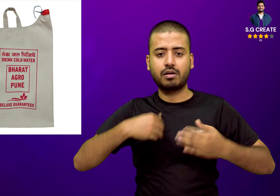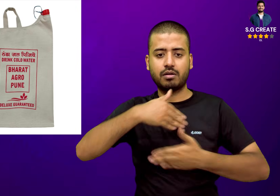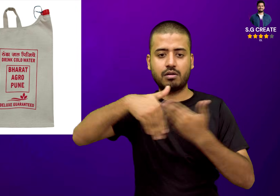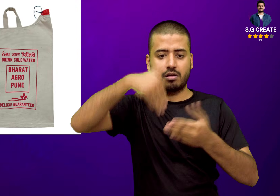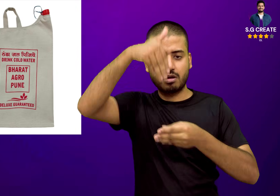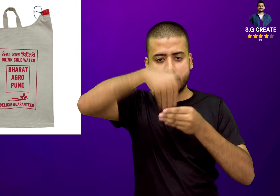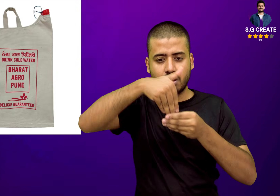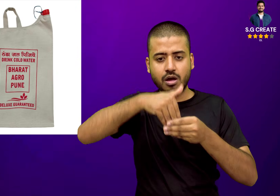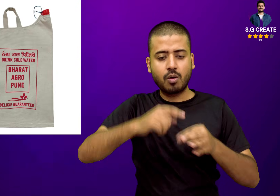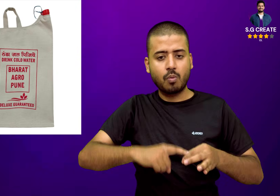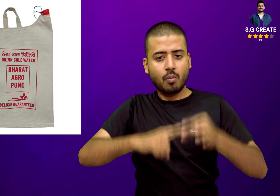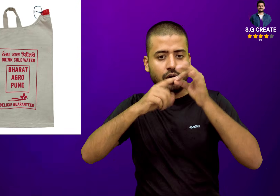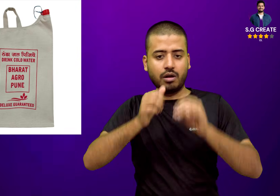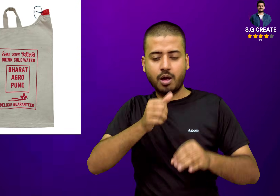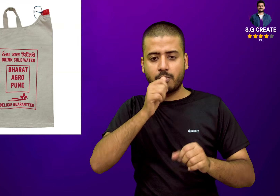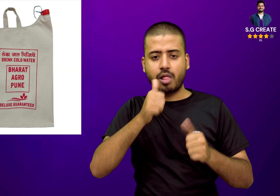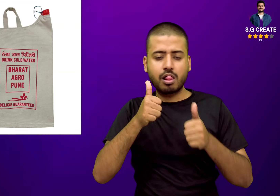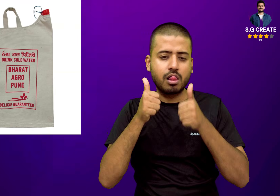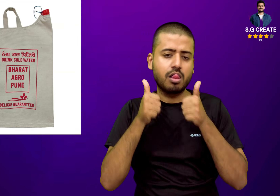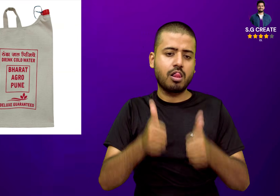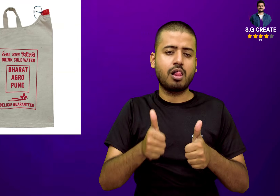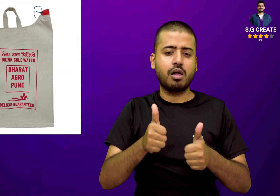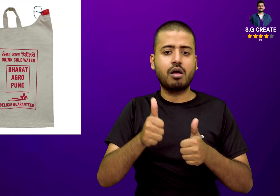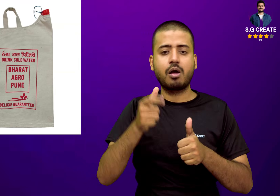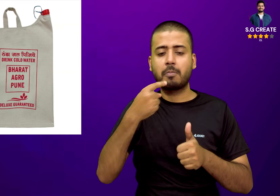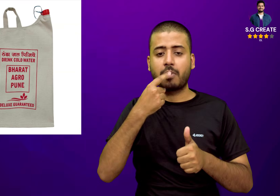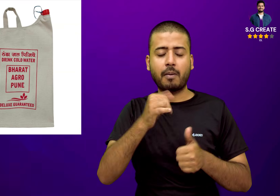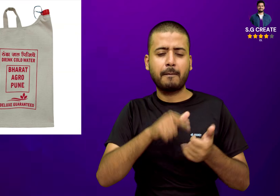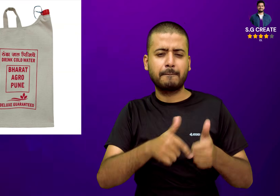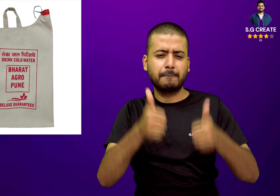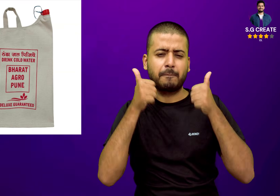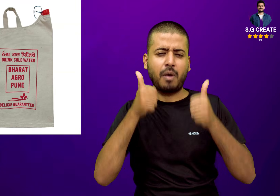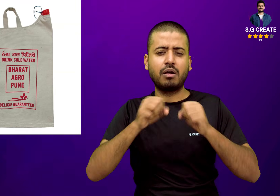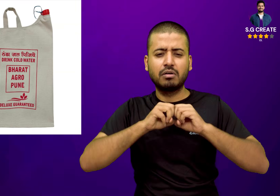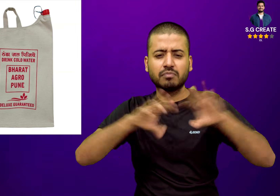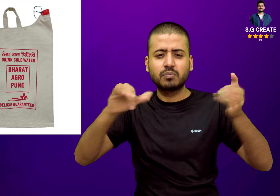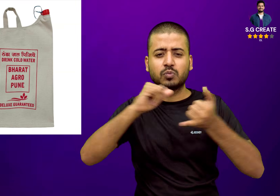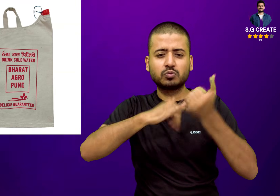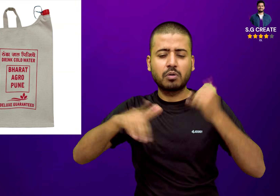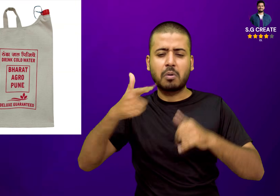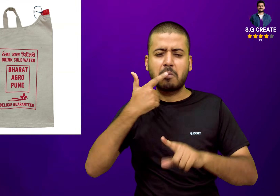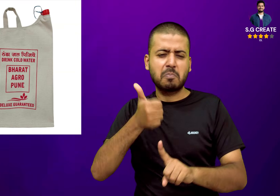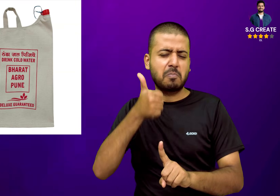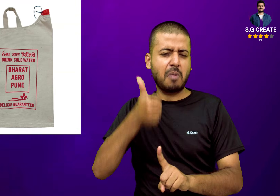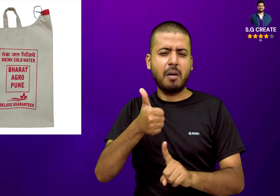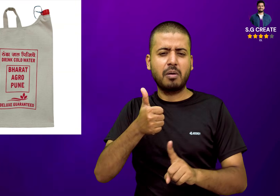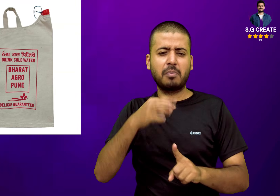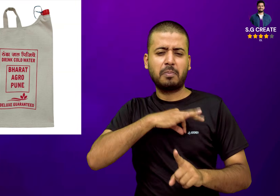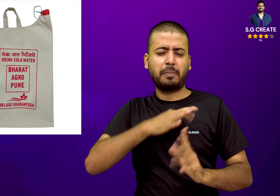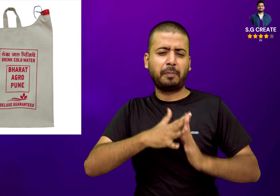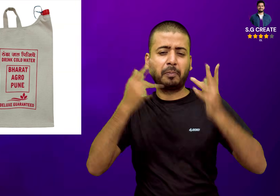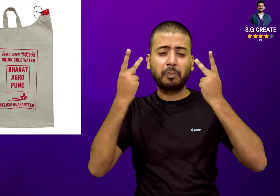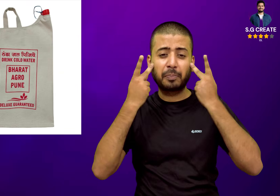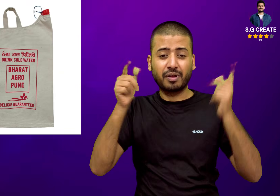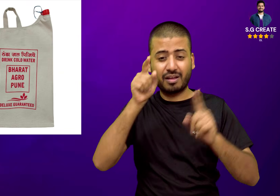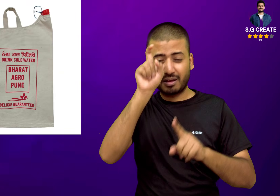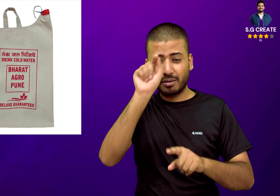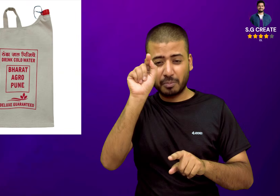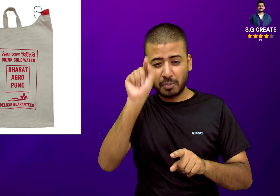sites. Commuters and delivery agents. Designed with shoulder straps to easily hang on bicycles, motorcycles, or inside